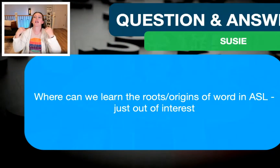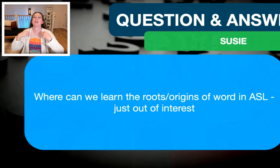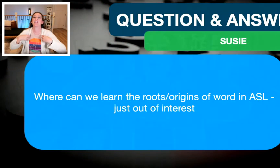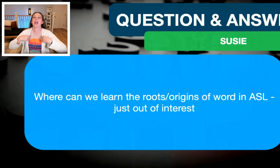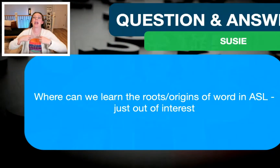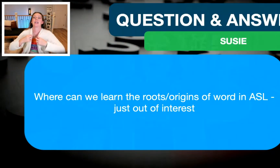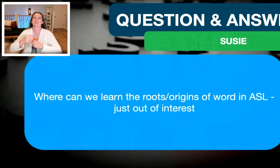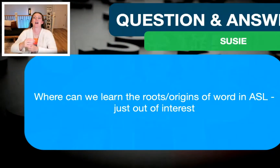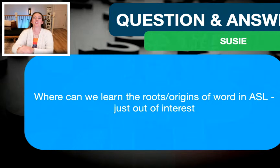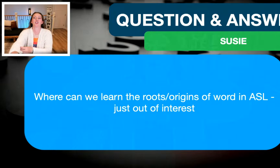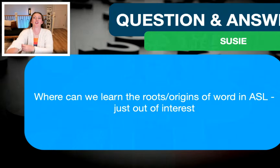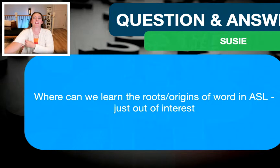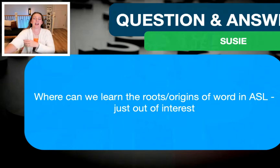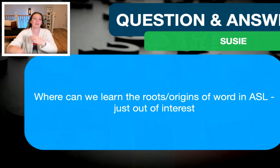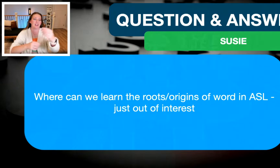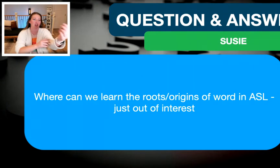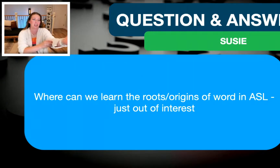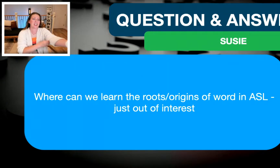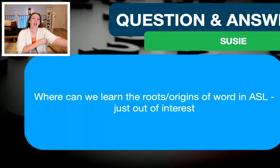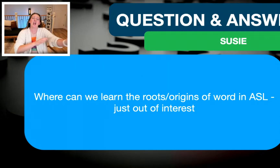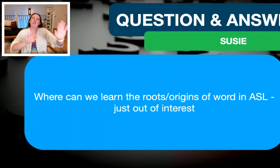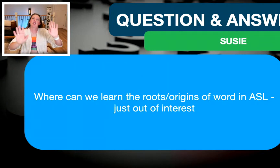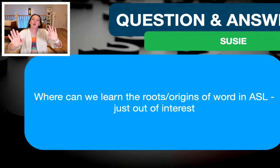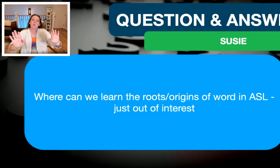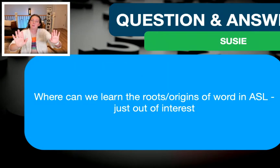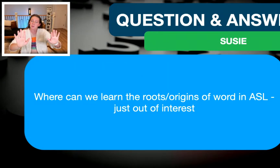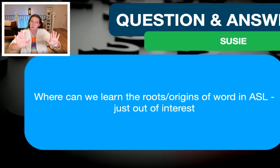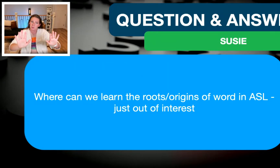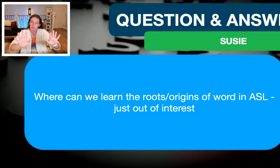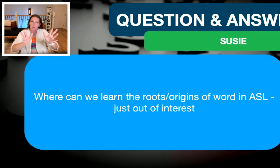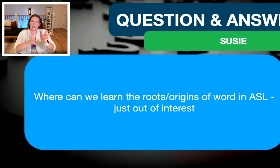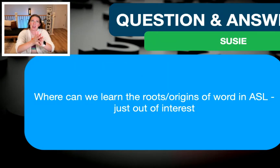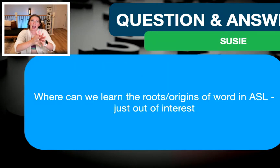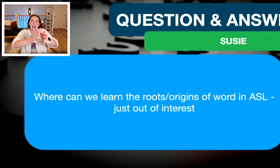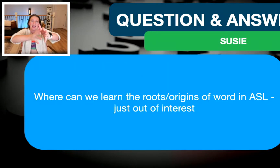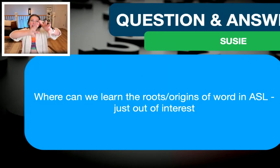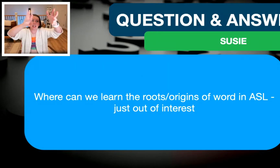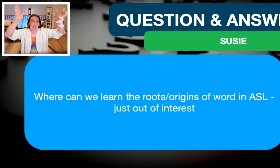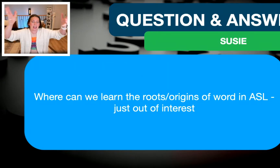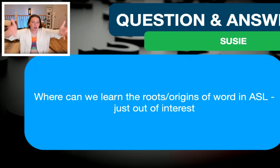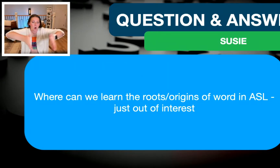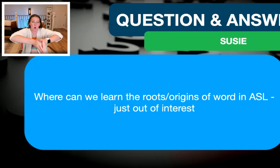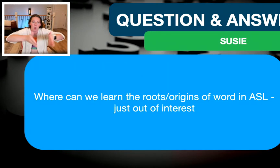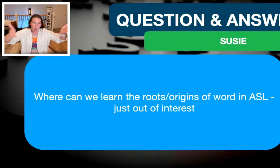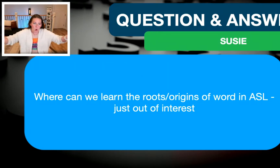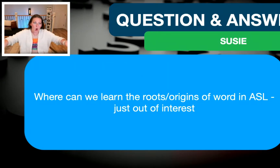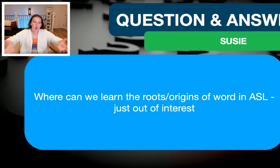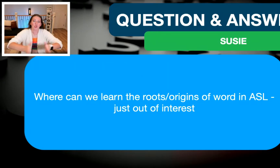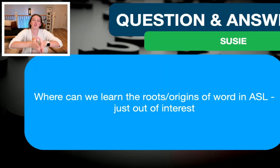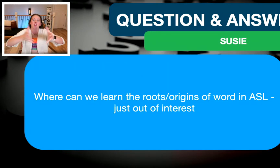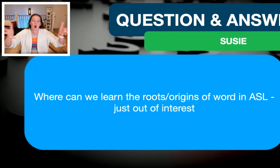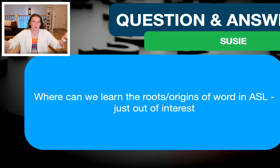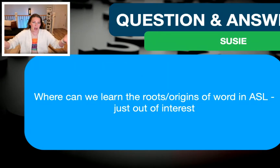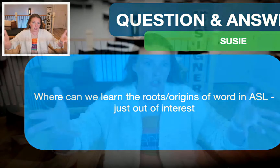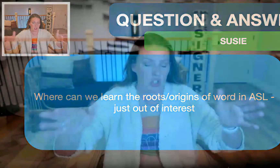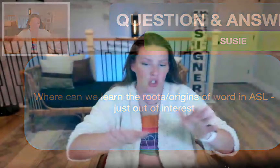in ASL, just out of interest? So that is like so much